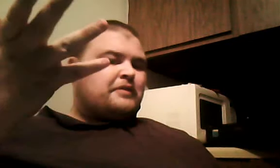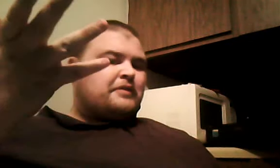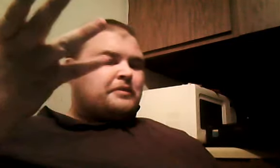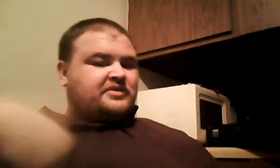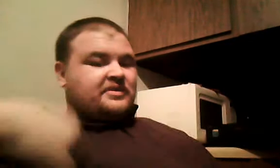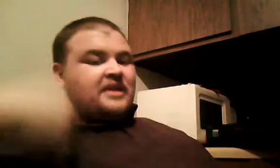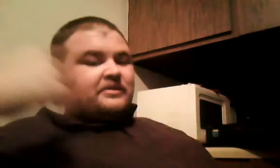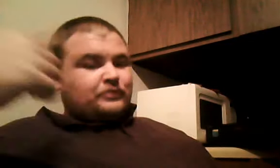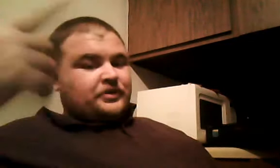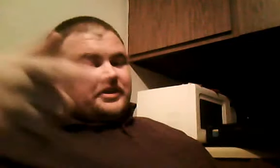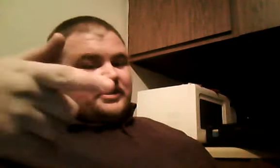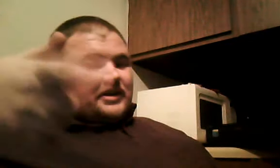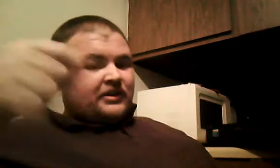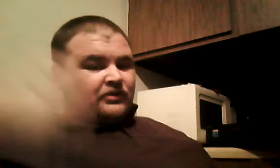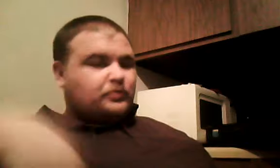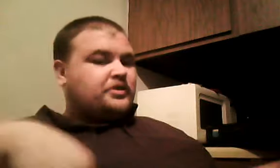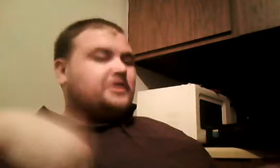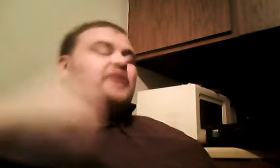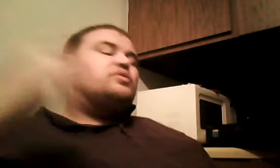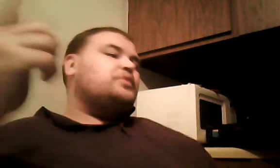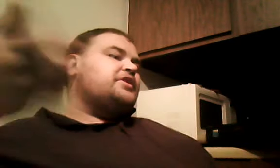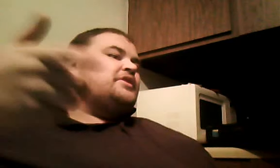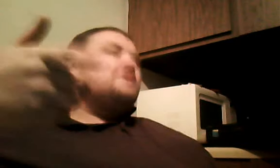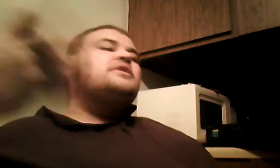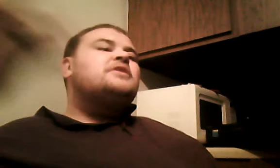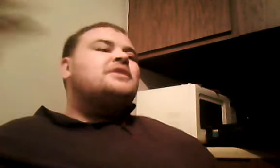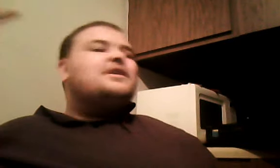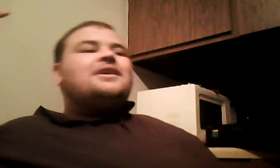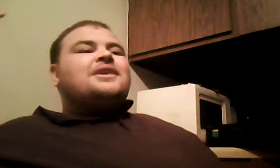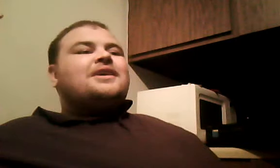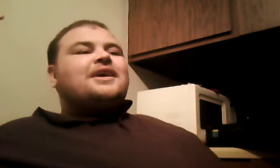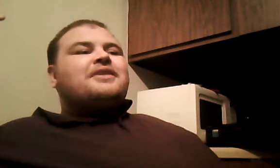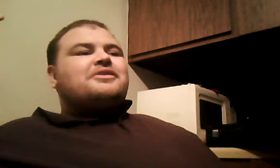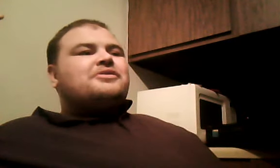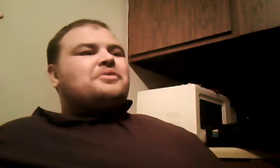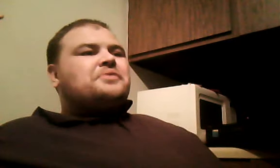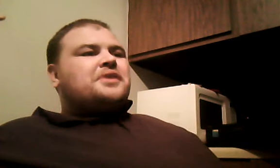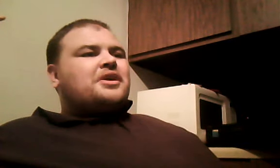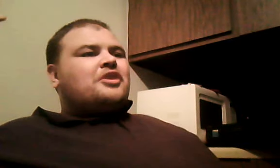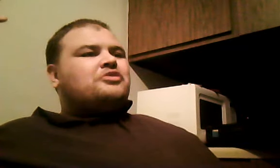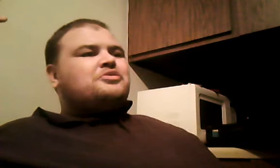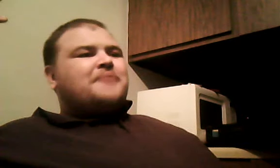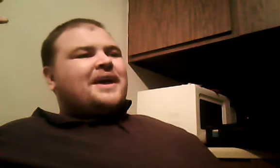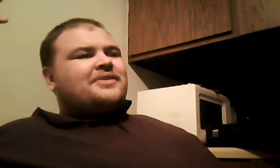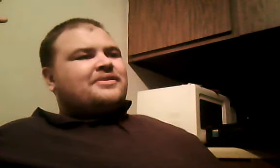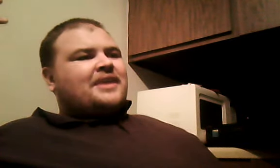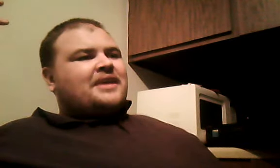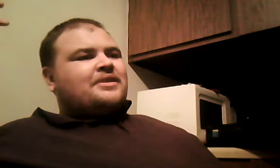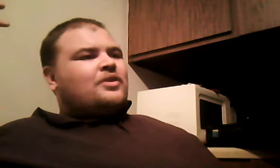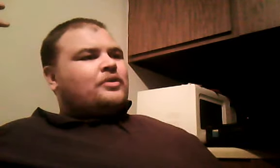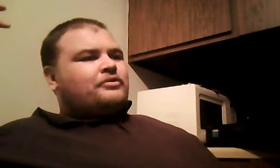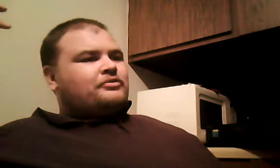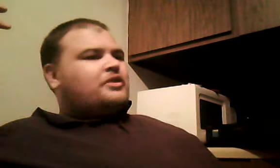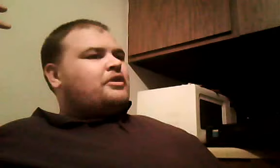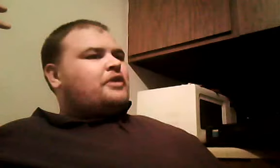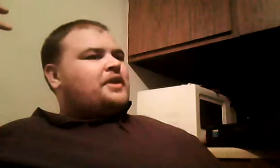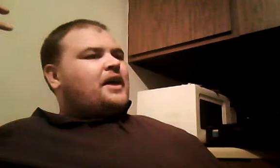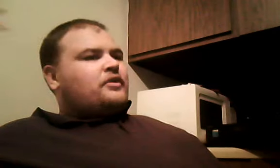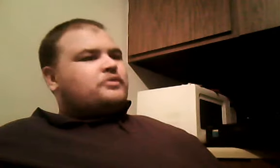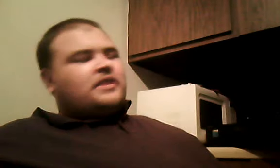Punishment is next weekend. Not this weekend. Next weekend. Next And there's only two matches that I know of... Announced. Which I